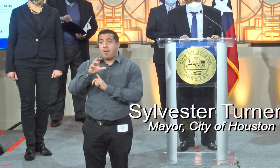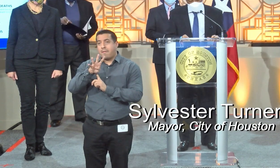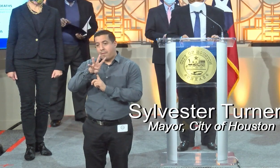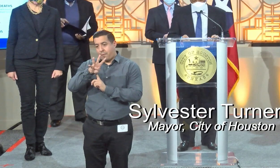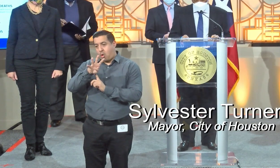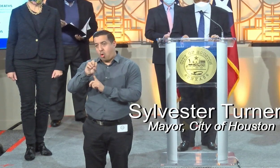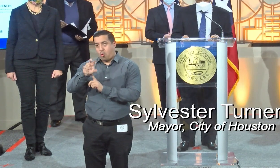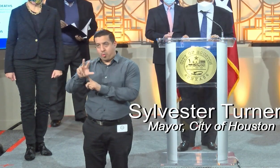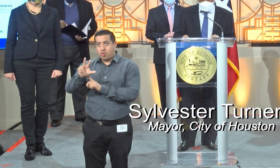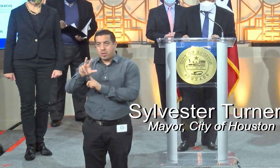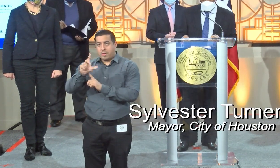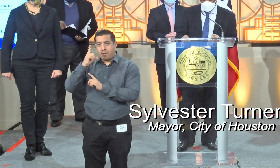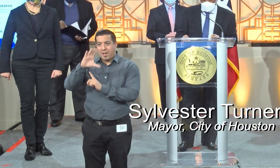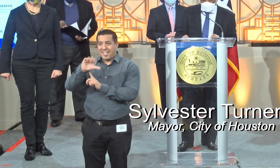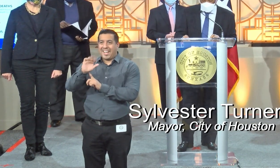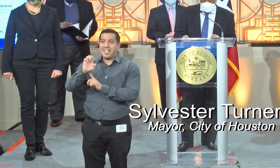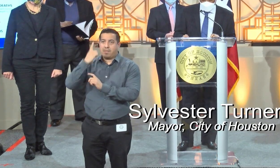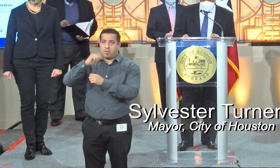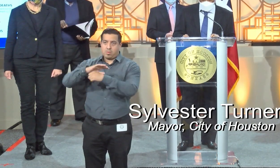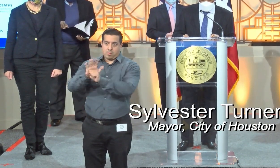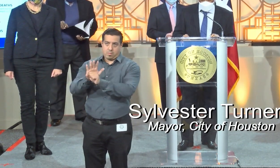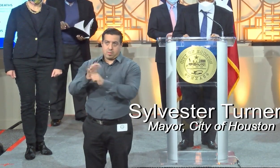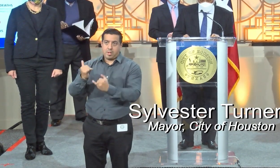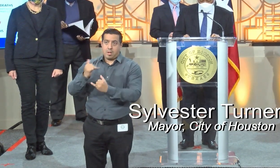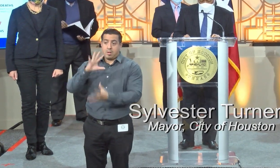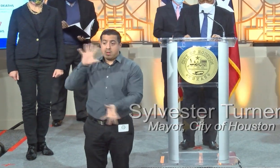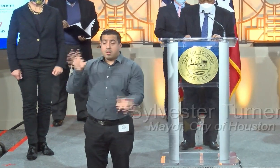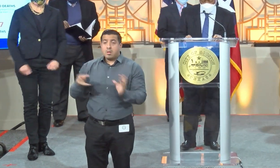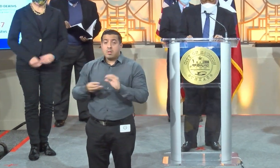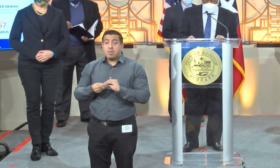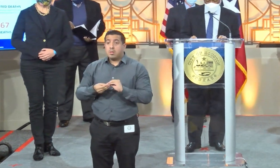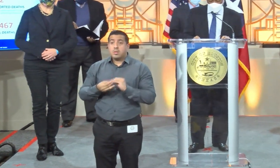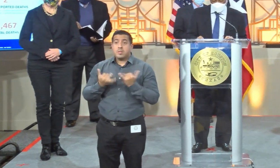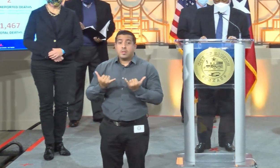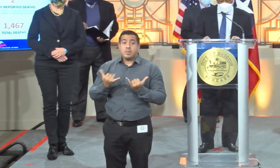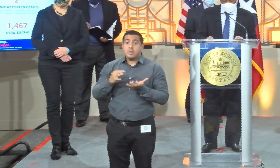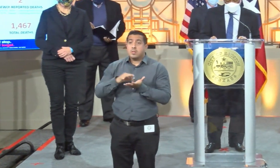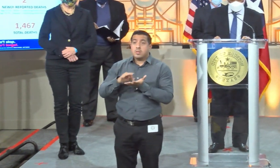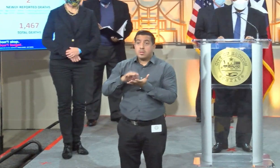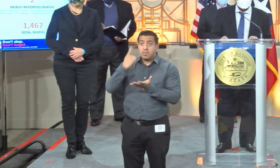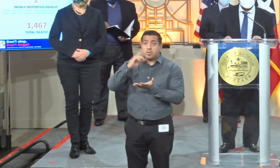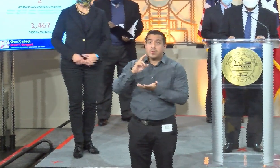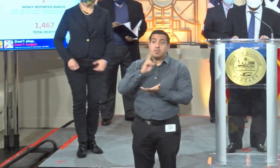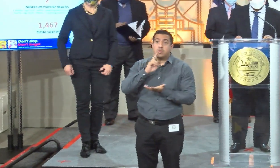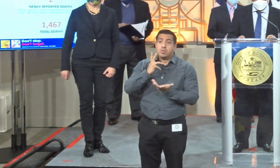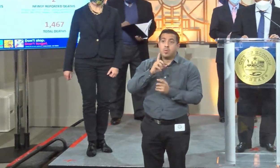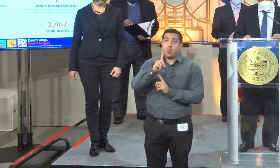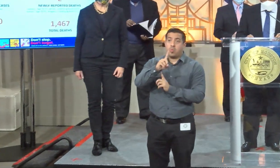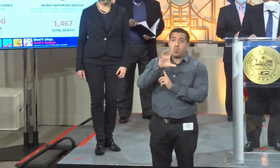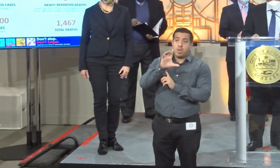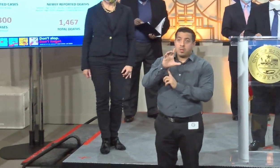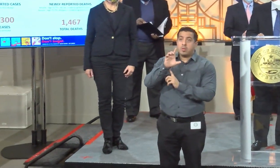403 cases of COVID-19, bringing the total case count for the city of Houston to